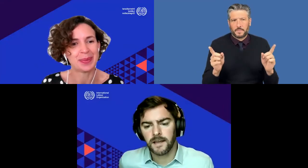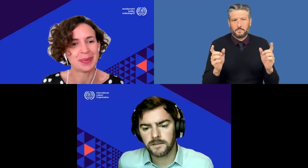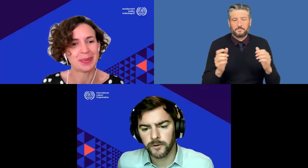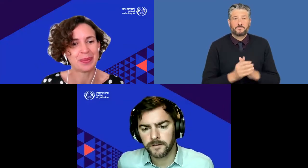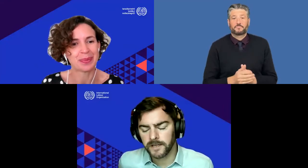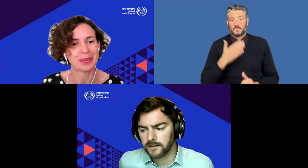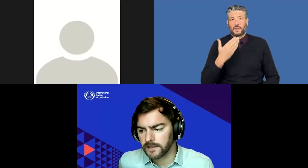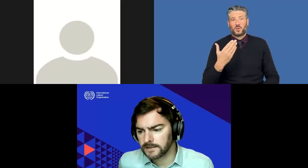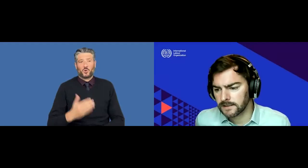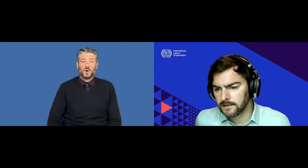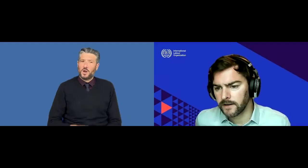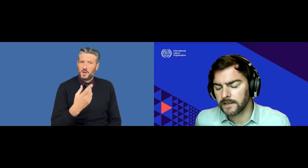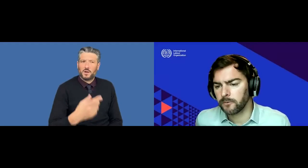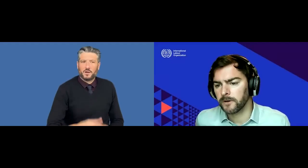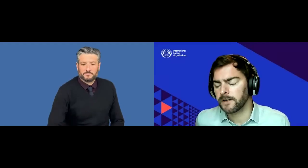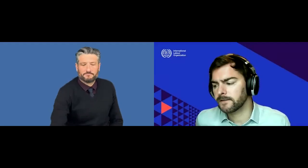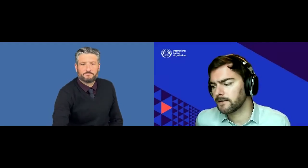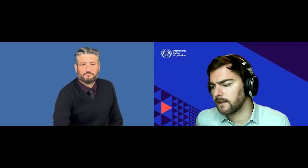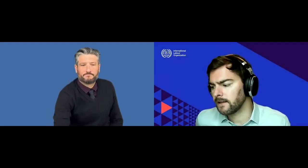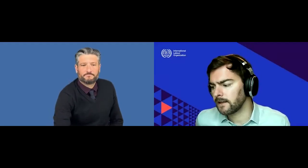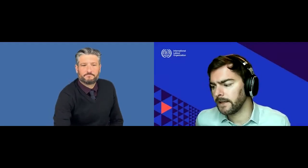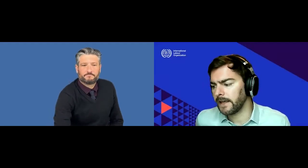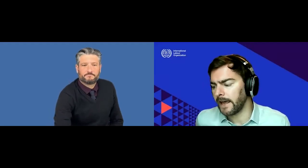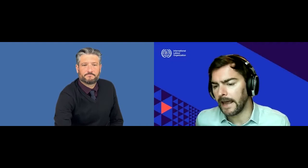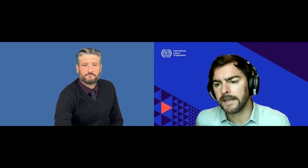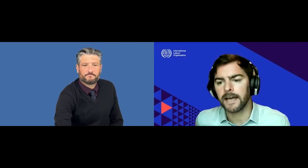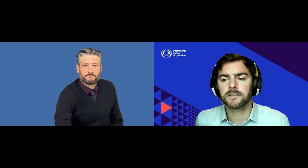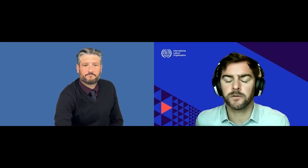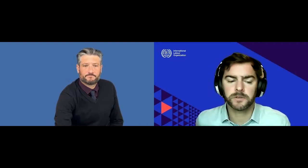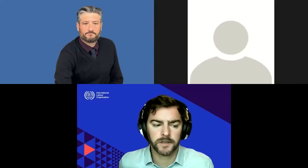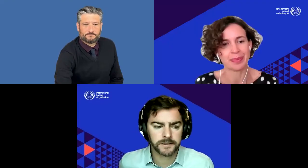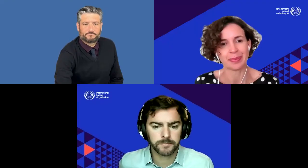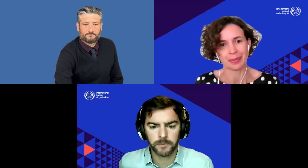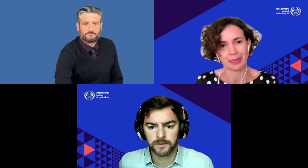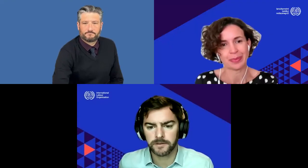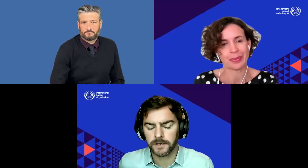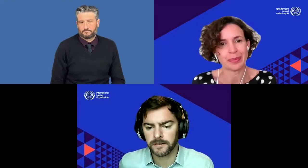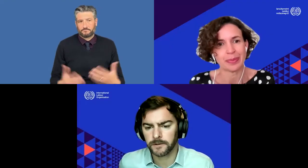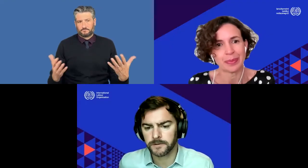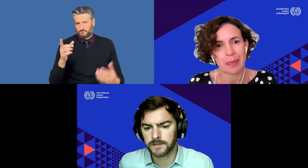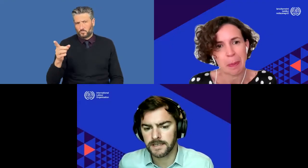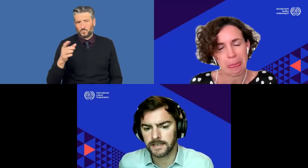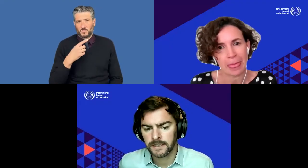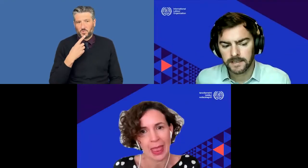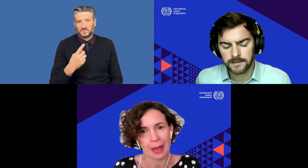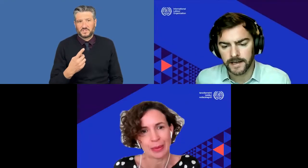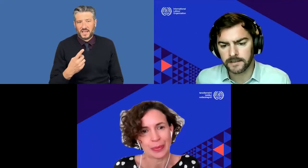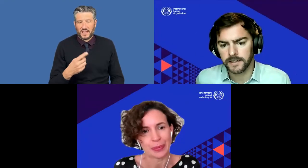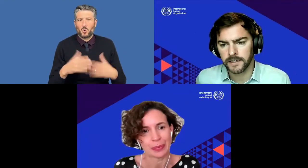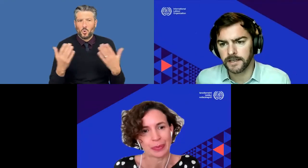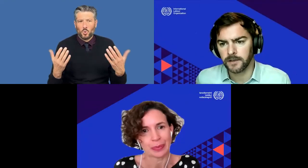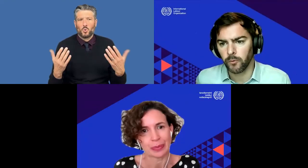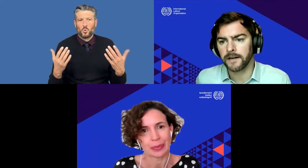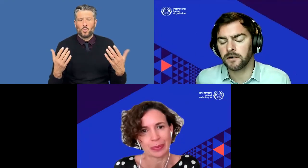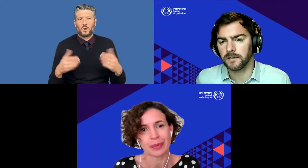I think the last point you made, Karine, it says it's very important, right, to see any actor who tries to promote disability inclusion, seeing this